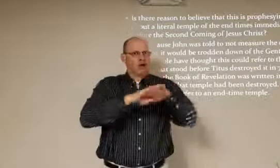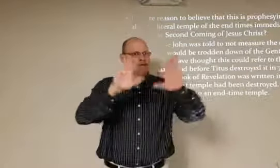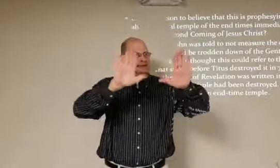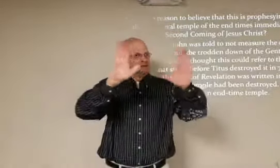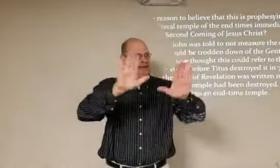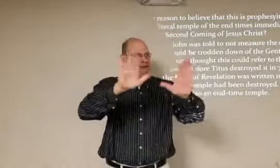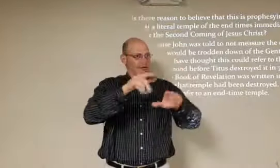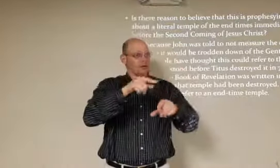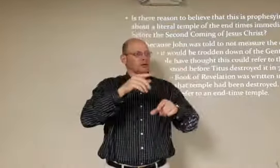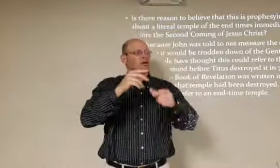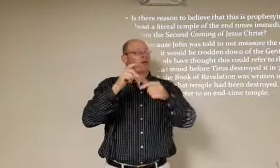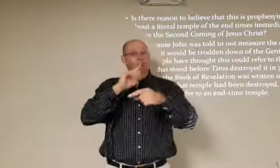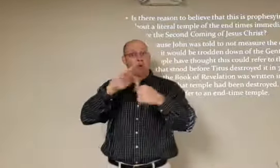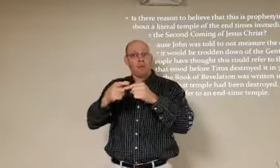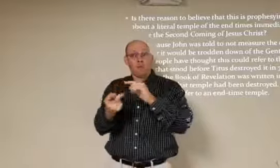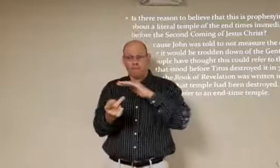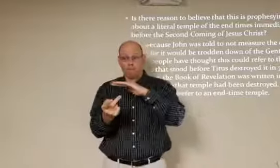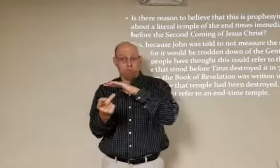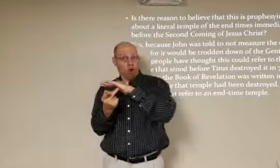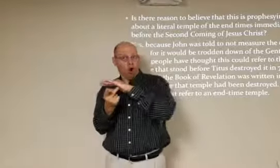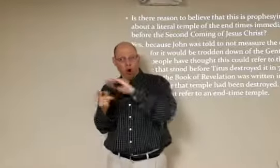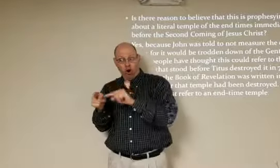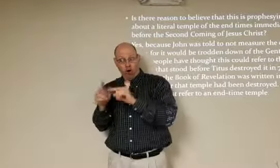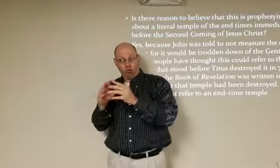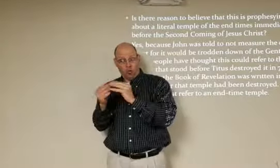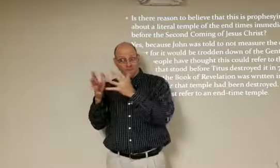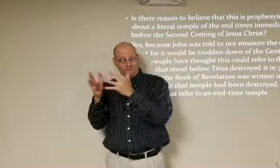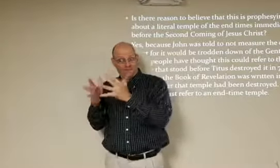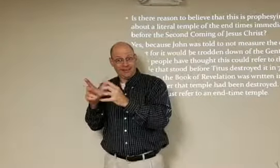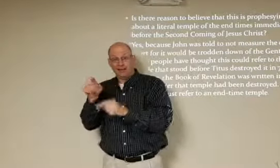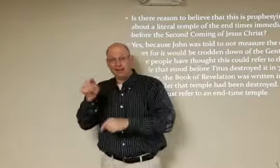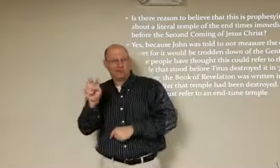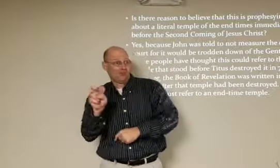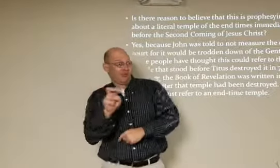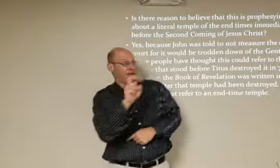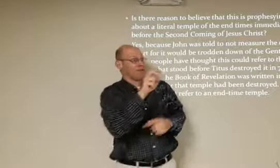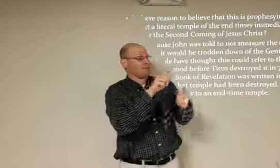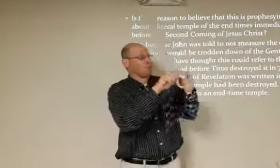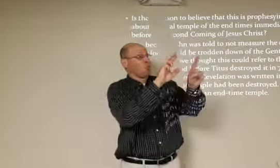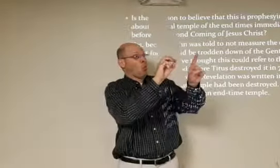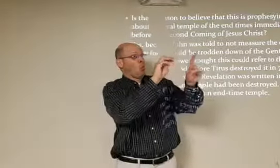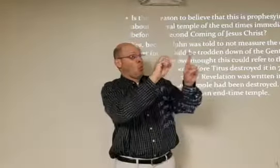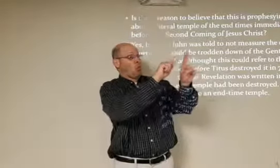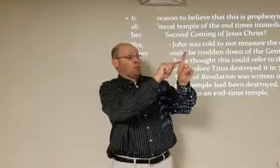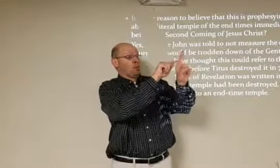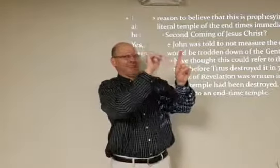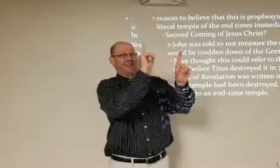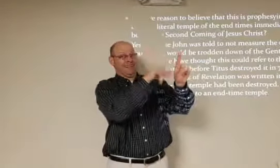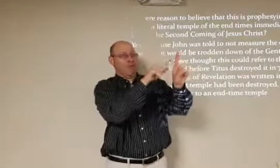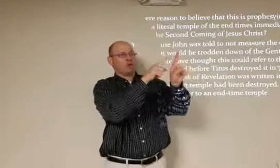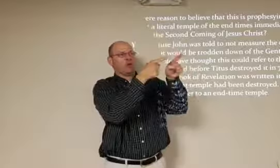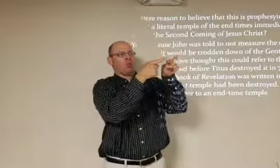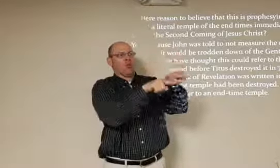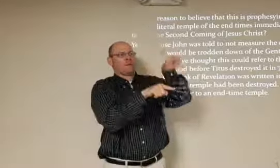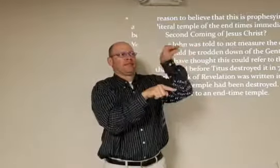teach about Titus later. It would be on a Sunday. Right now we're talking about Paul. When I finish covering Paul and his travel to Rome, and the